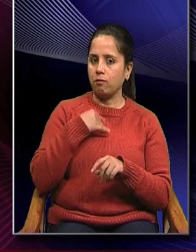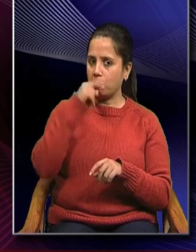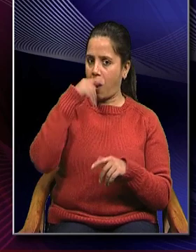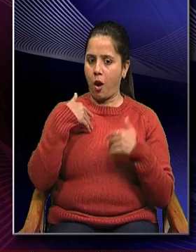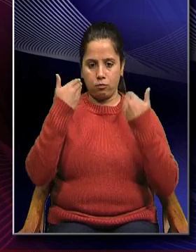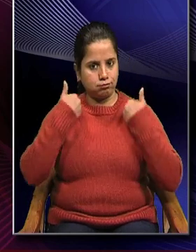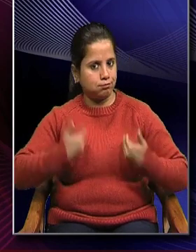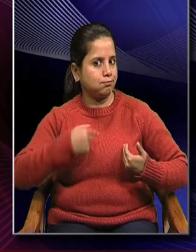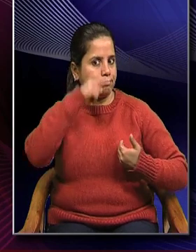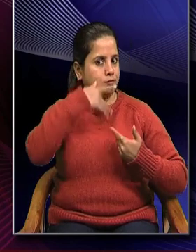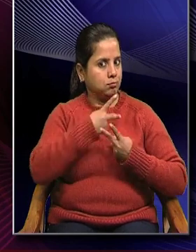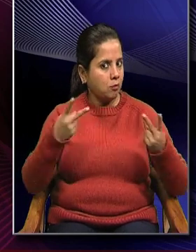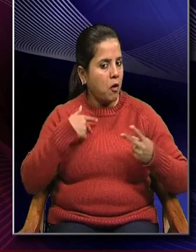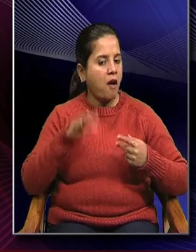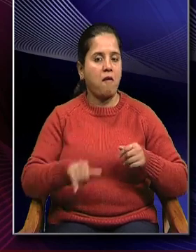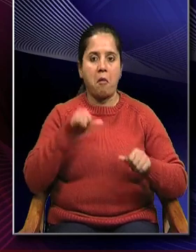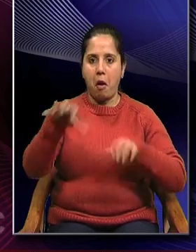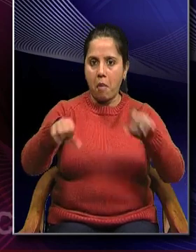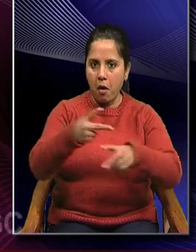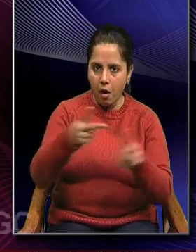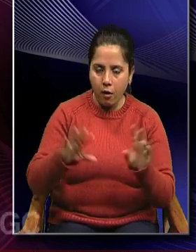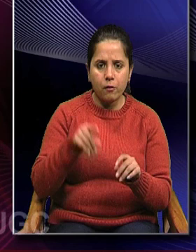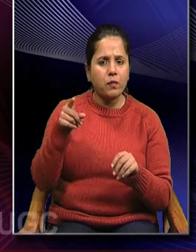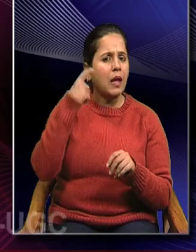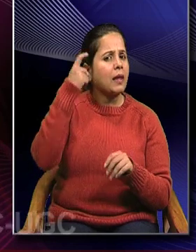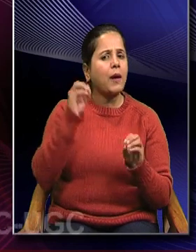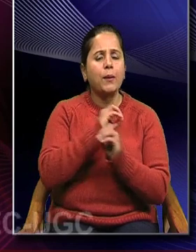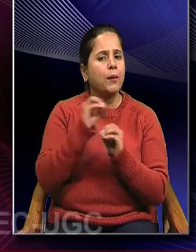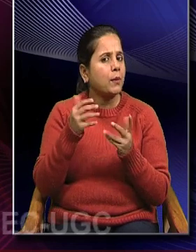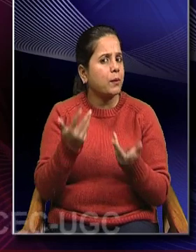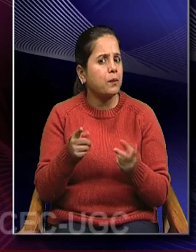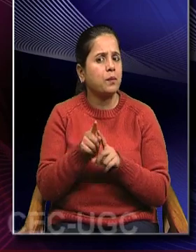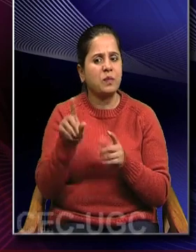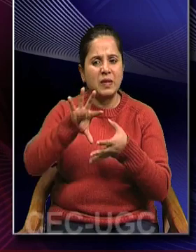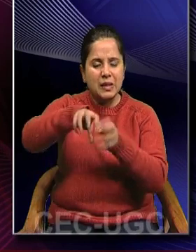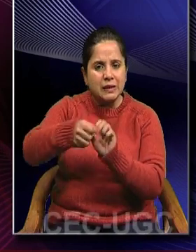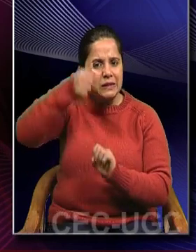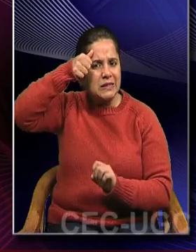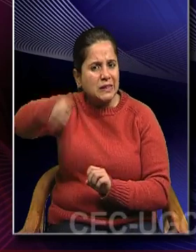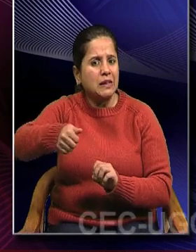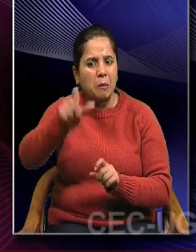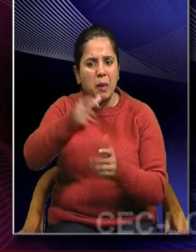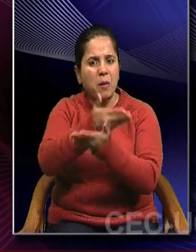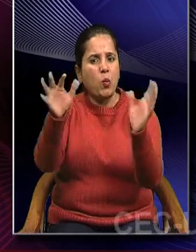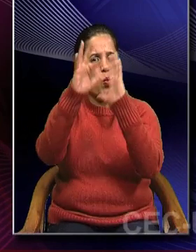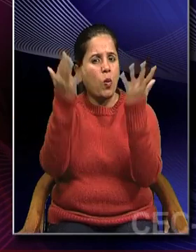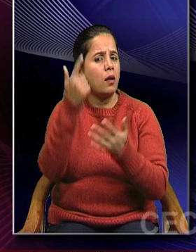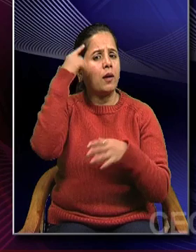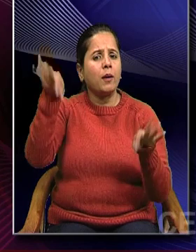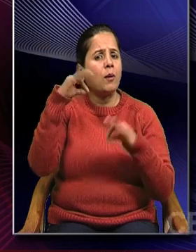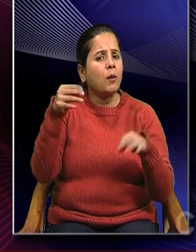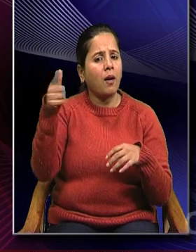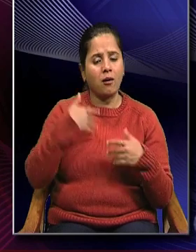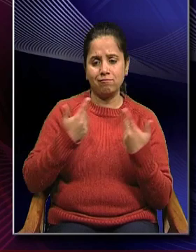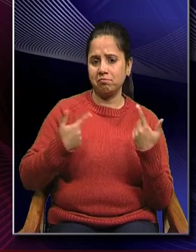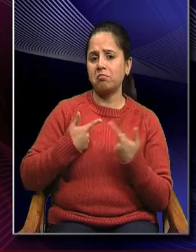of themselves that they had so many colonies. They were not thinking in the terms of exploiting so many people across the world, so many